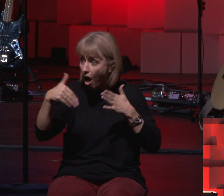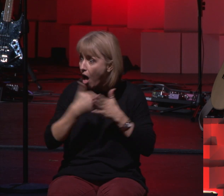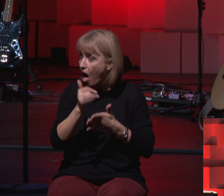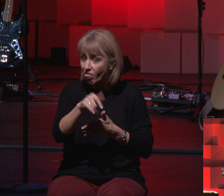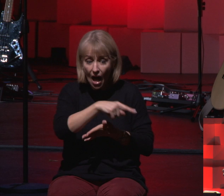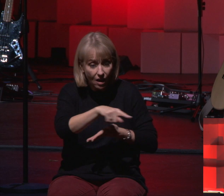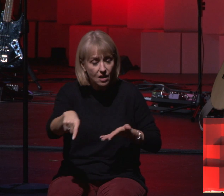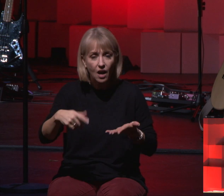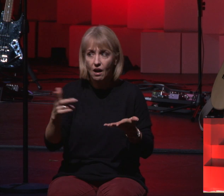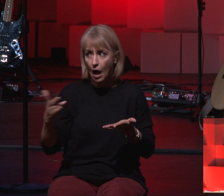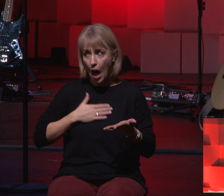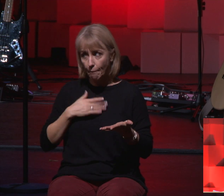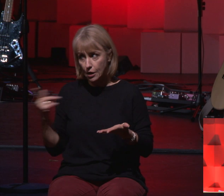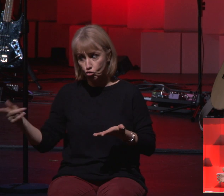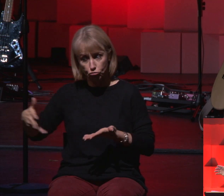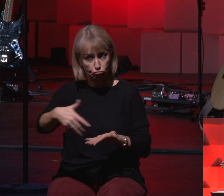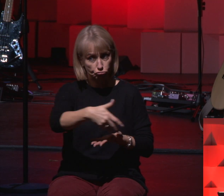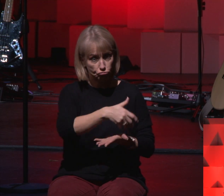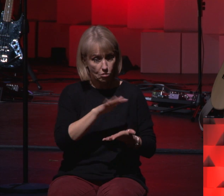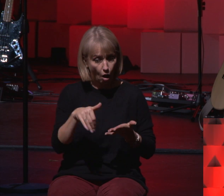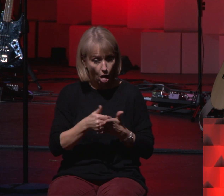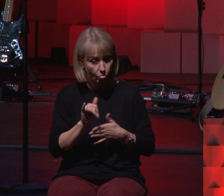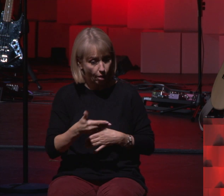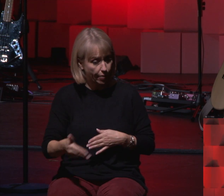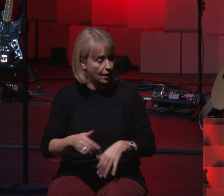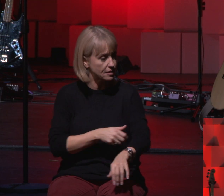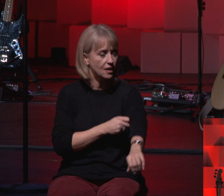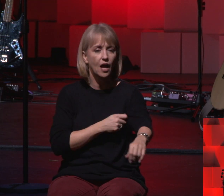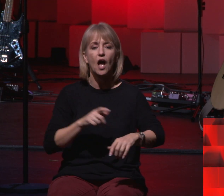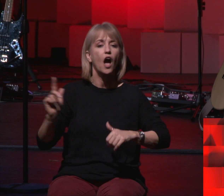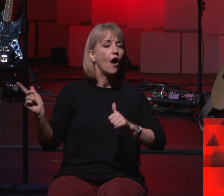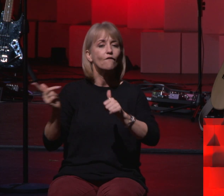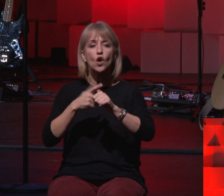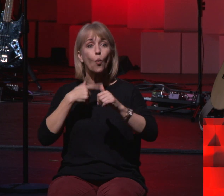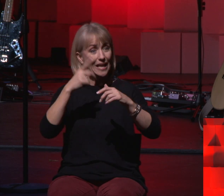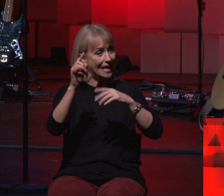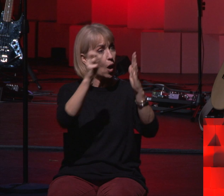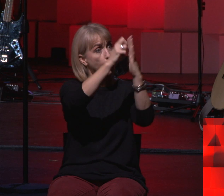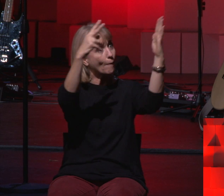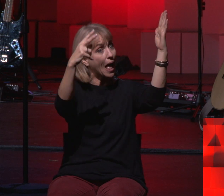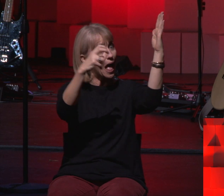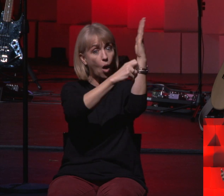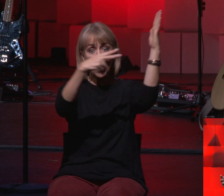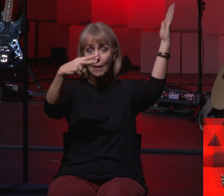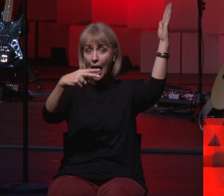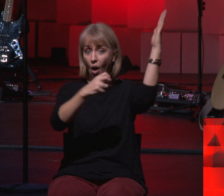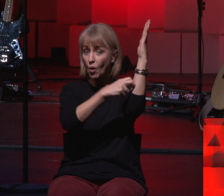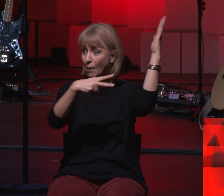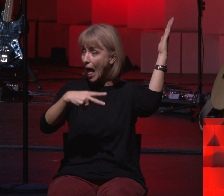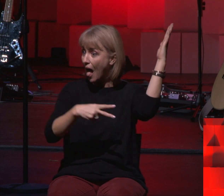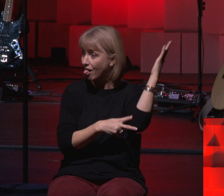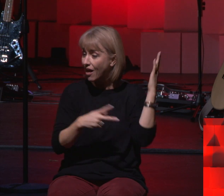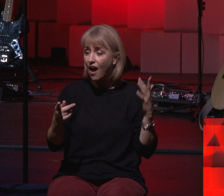were there, and it was very helpful. But as we go along, we had our first experience of rappelling and rock climbing and all those great things